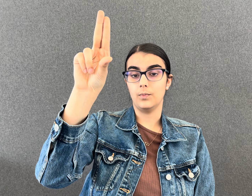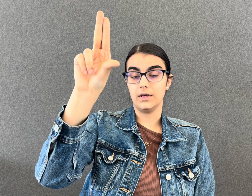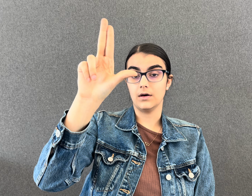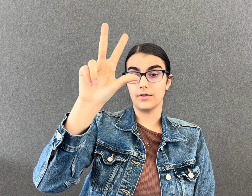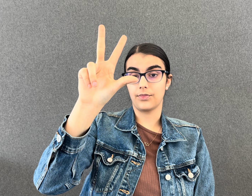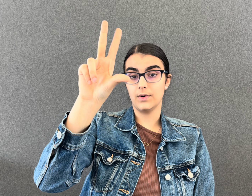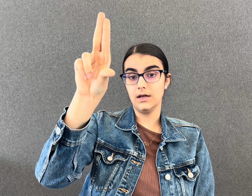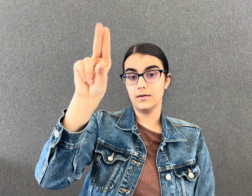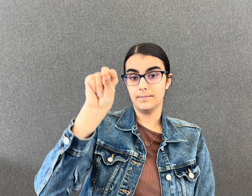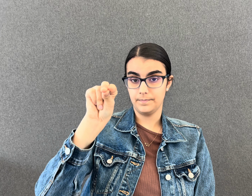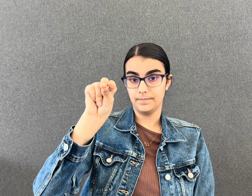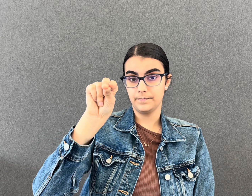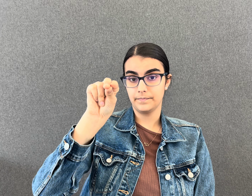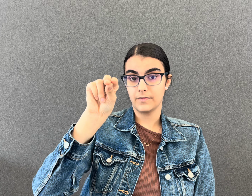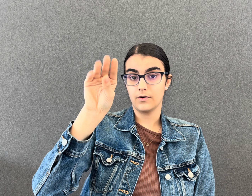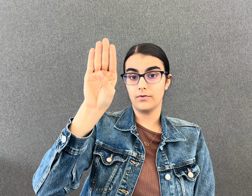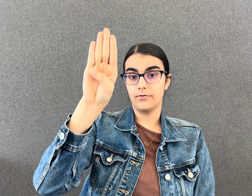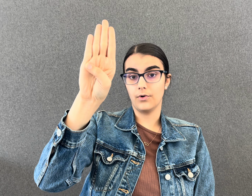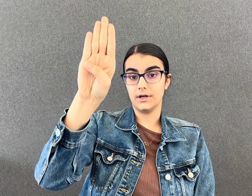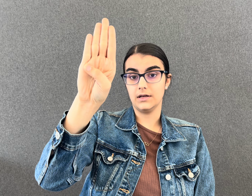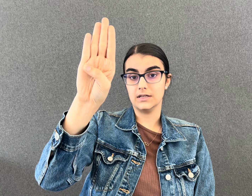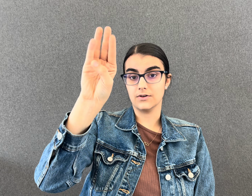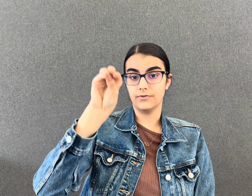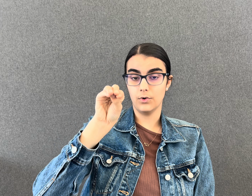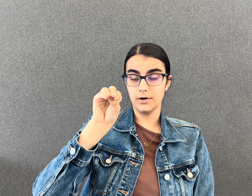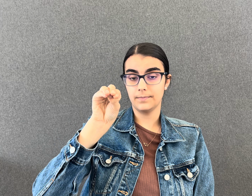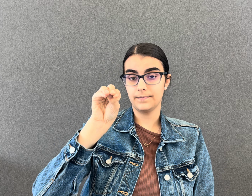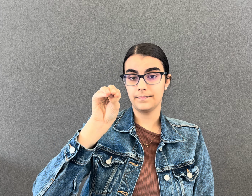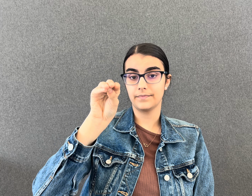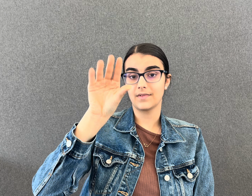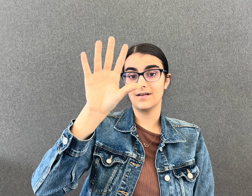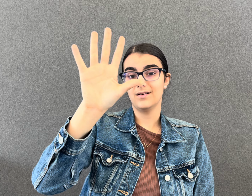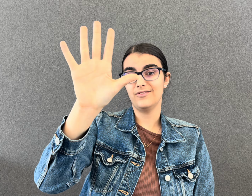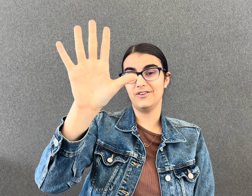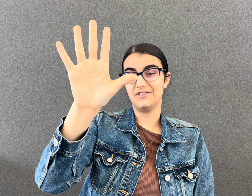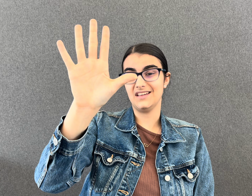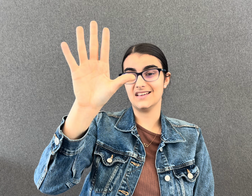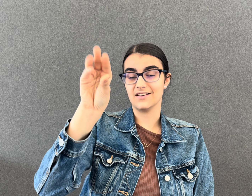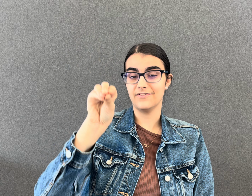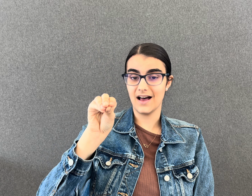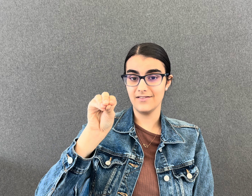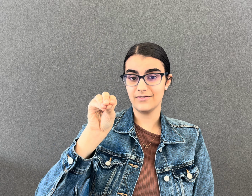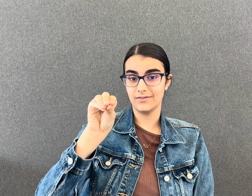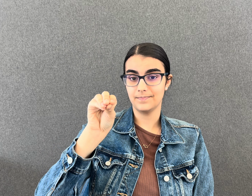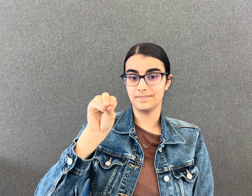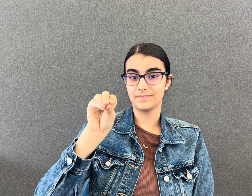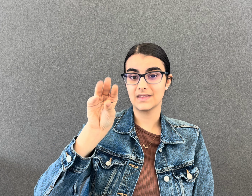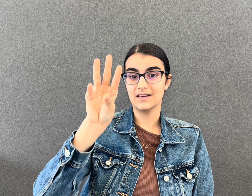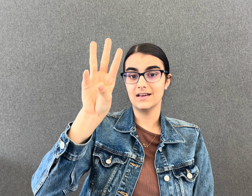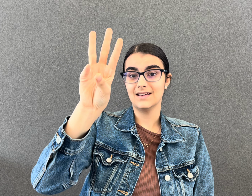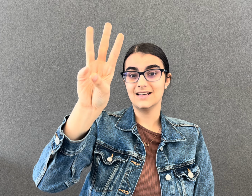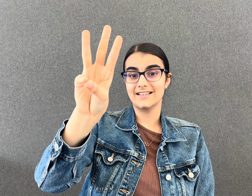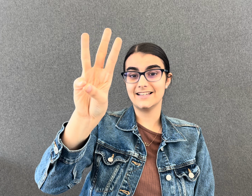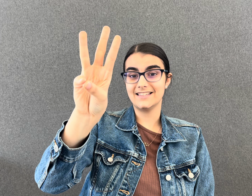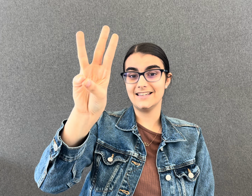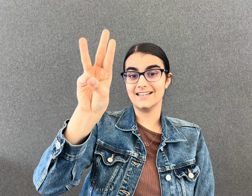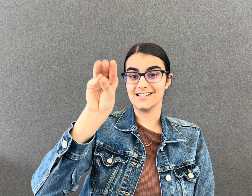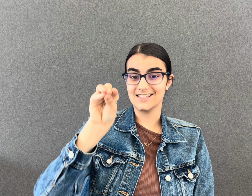be a 3, 40 is a 4, 50 is a 5, 60 is a